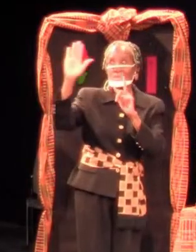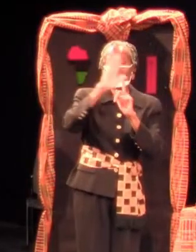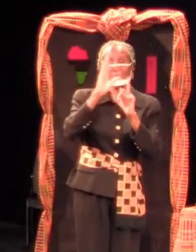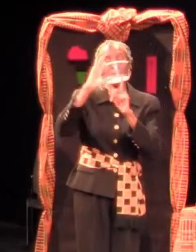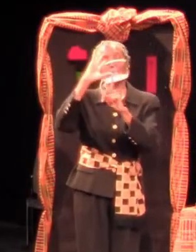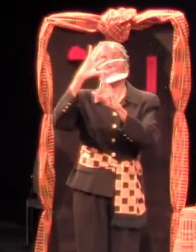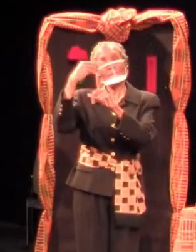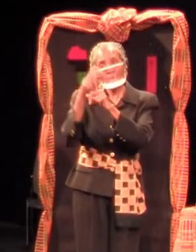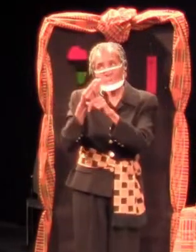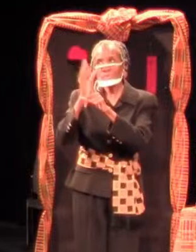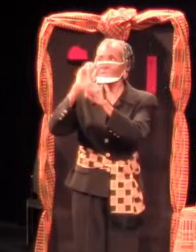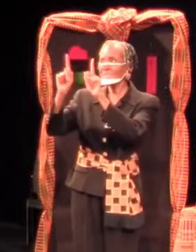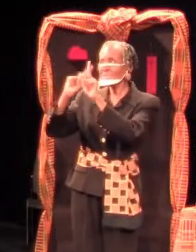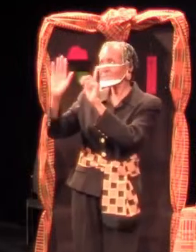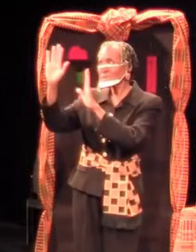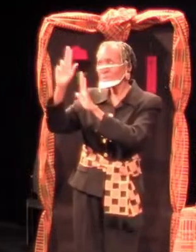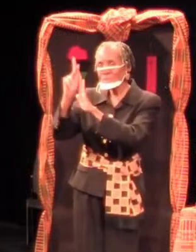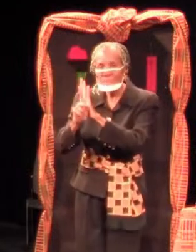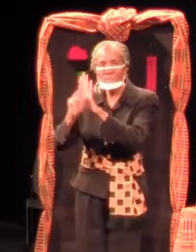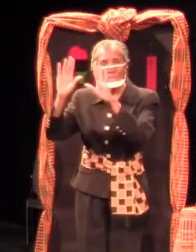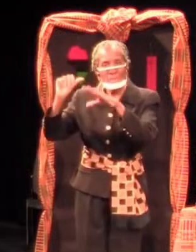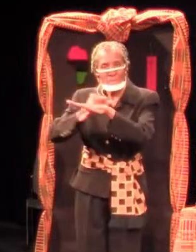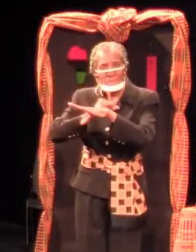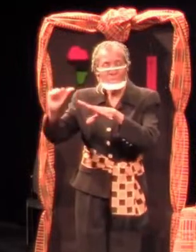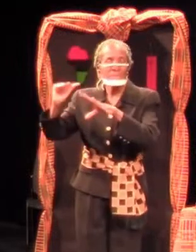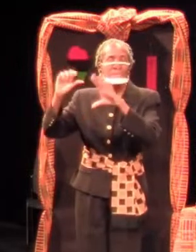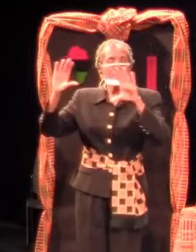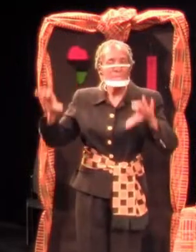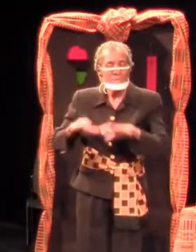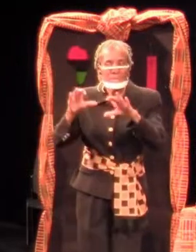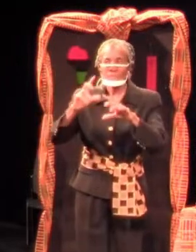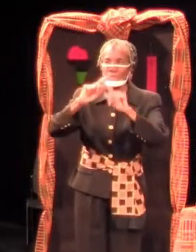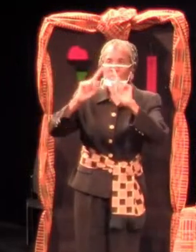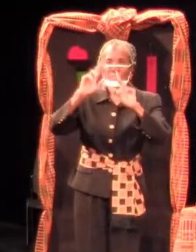practices from different continental African people.